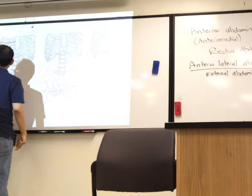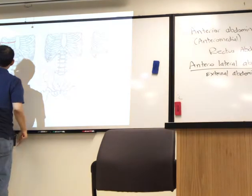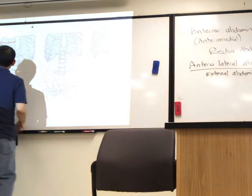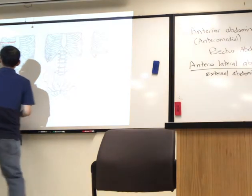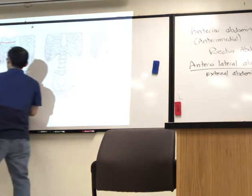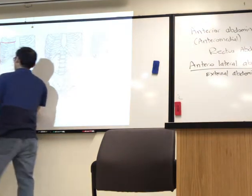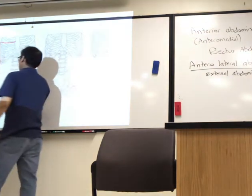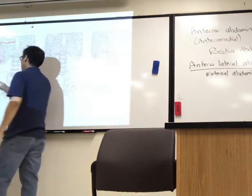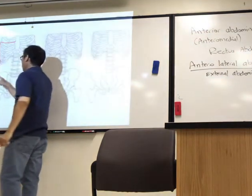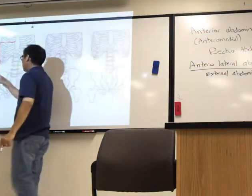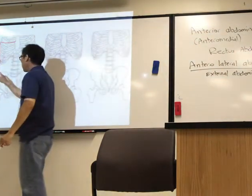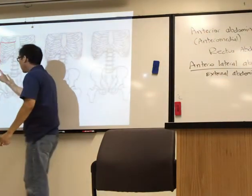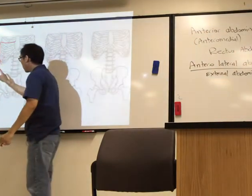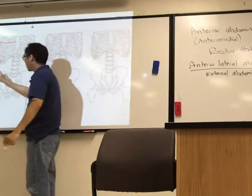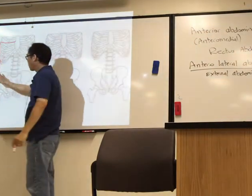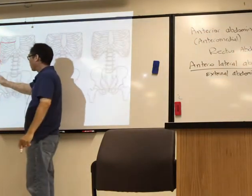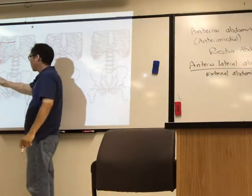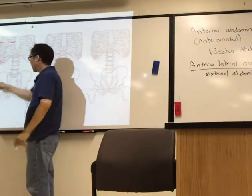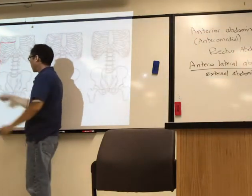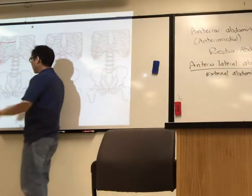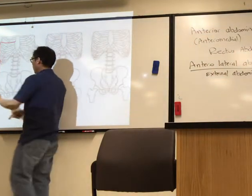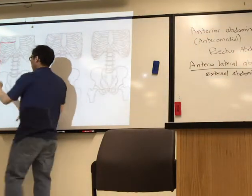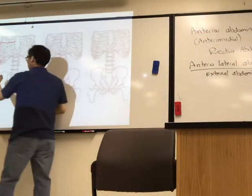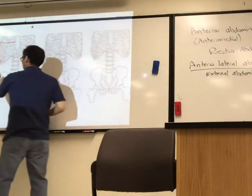the way down to the